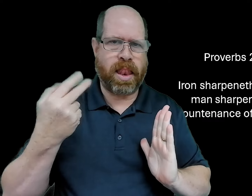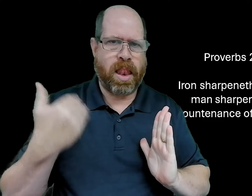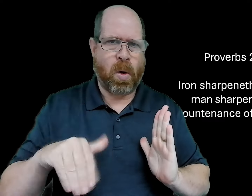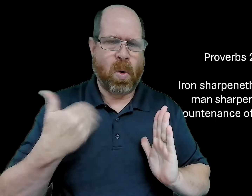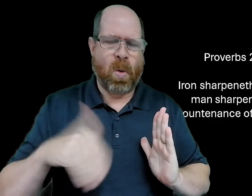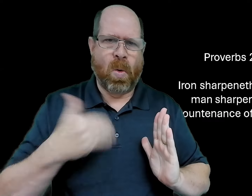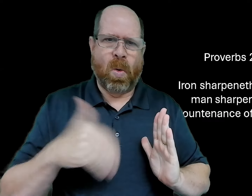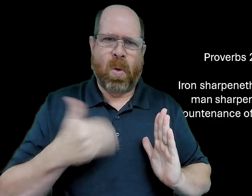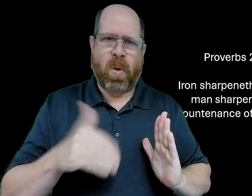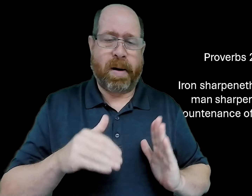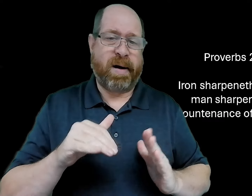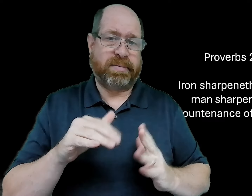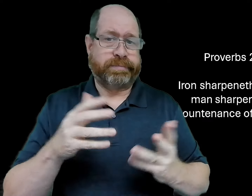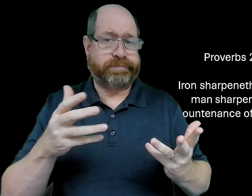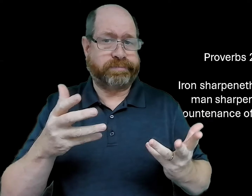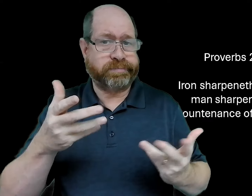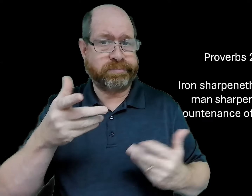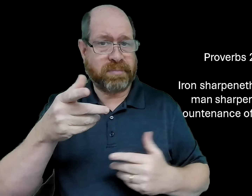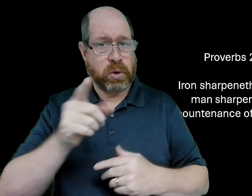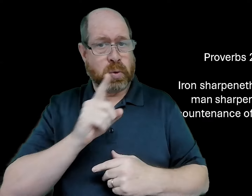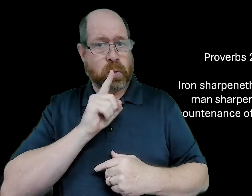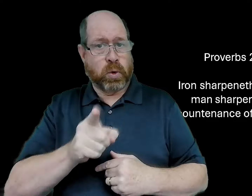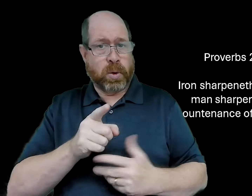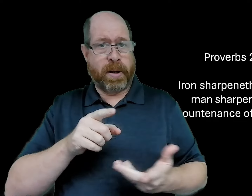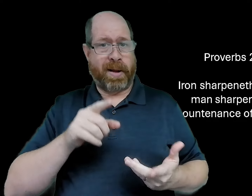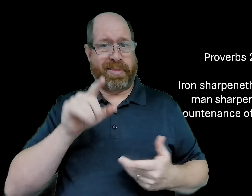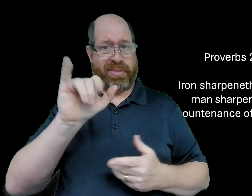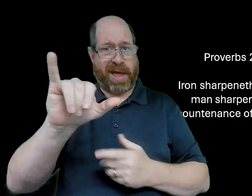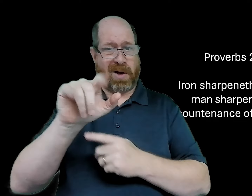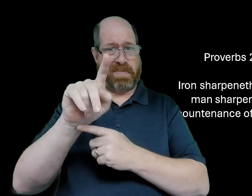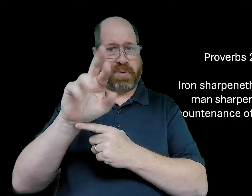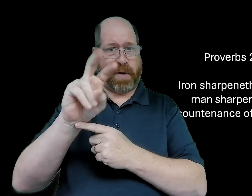And then it becomes doubly as strong.